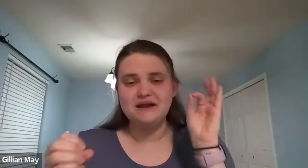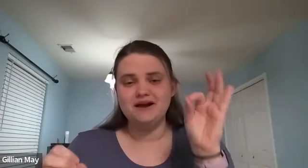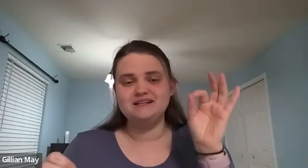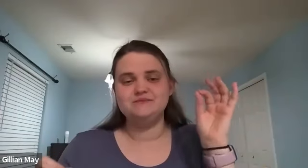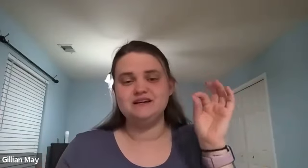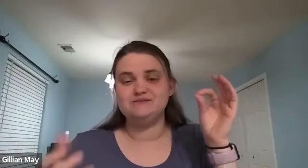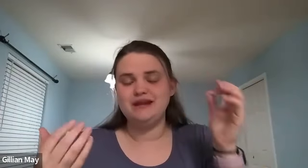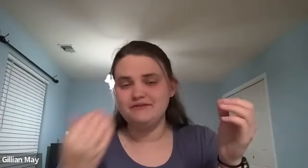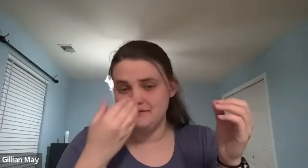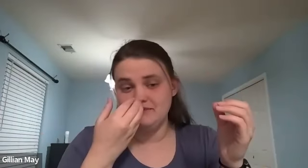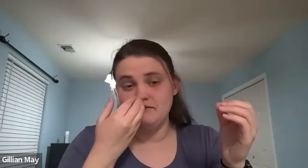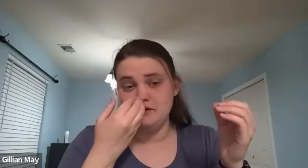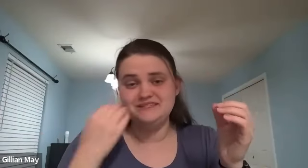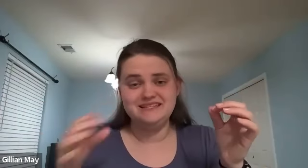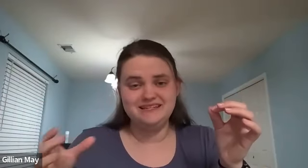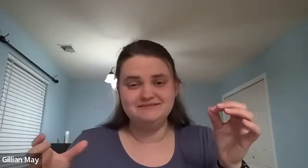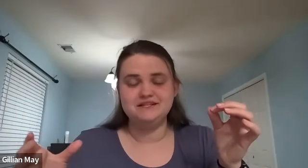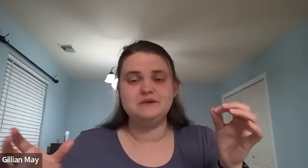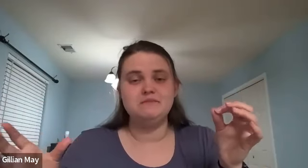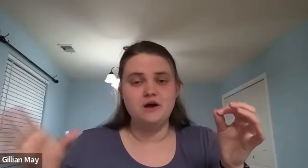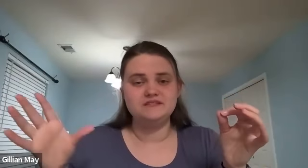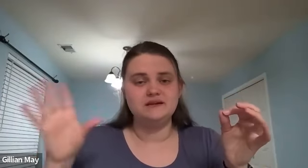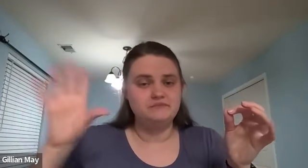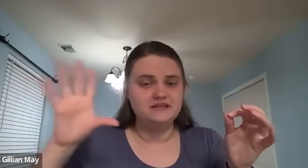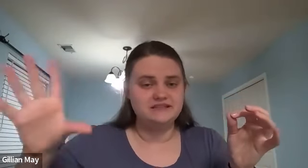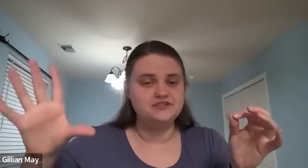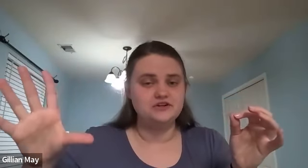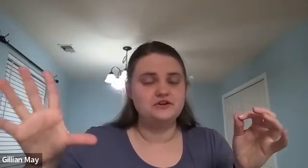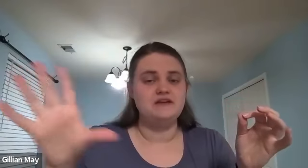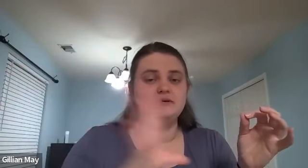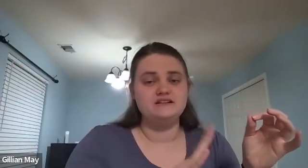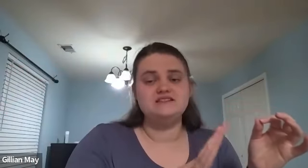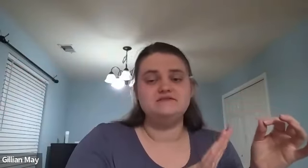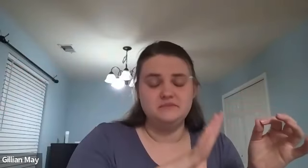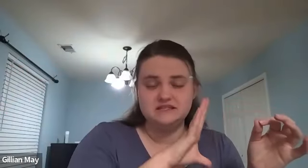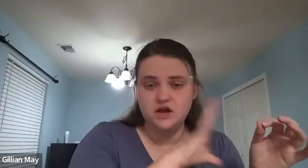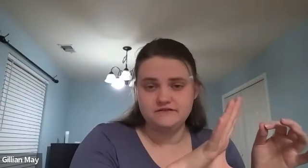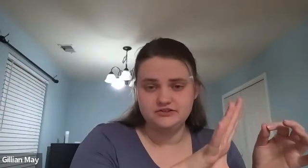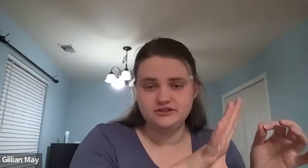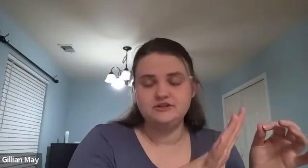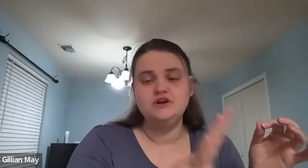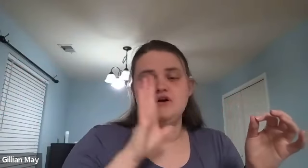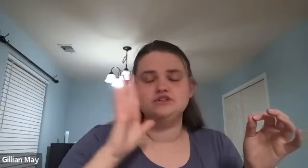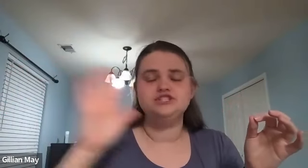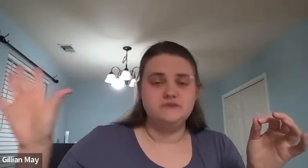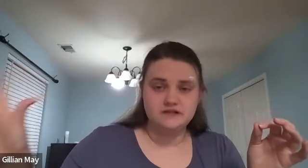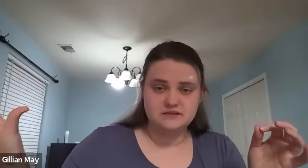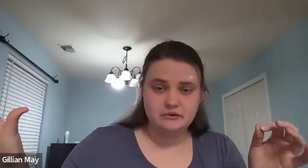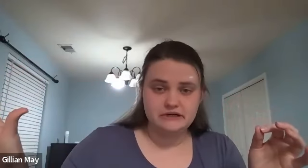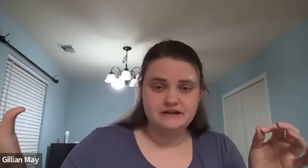mind is because whenever I make my mom's tea, because my mom's like a big tea drinker, everyone else in the family is a coffee drinker. She's very disappointed in us.